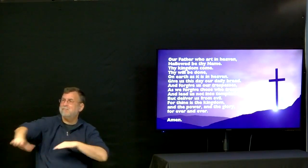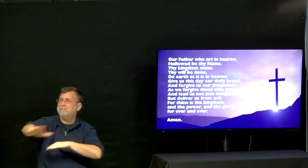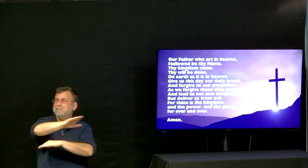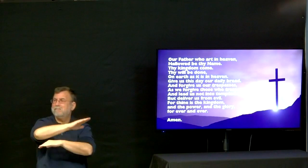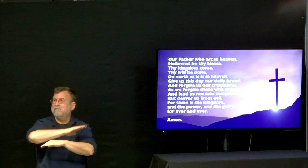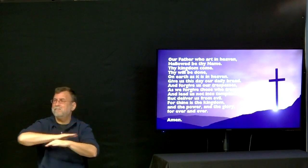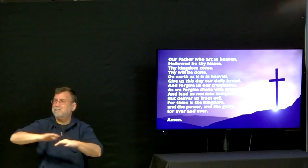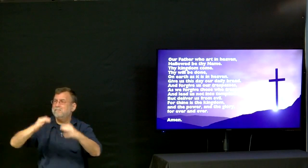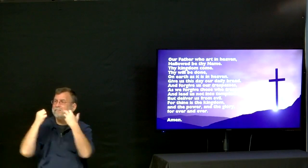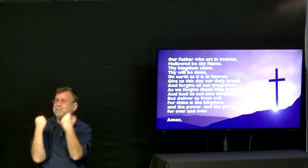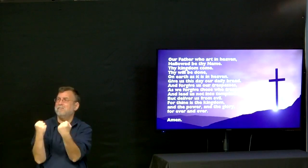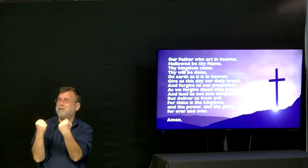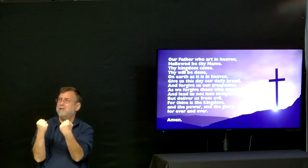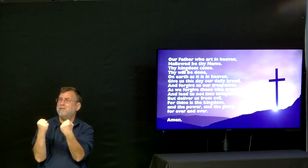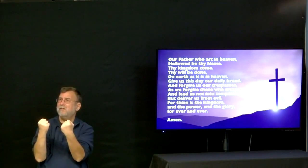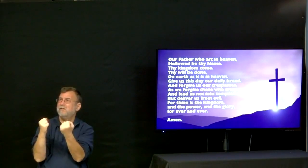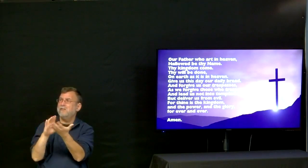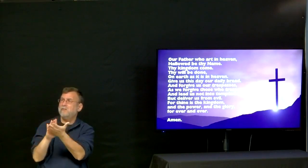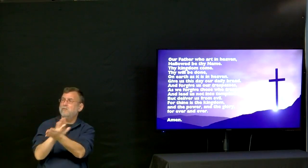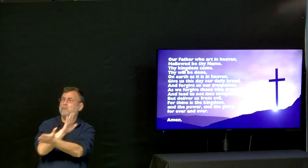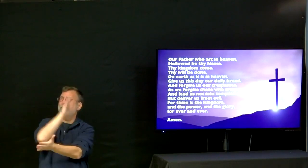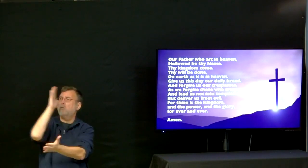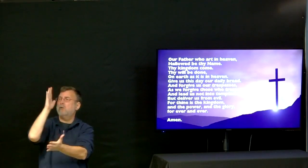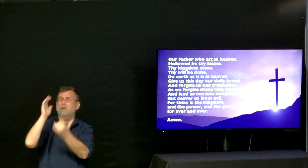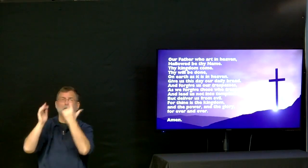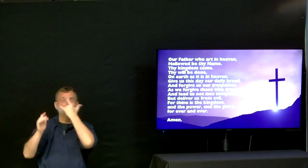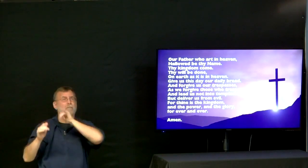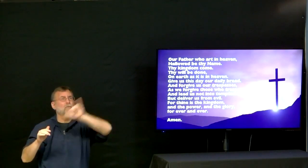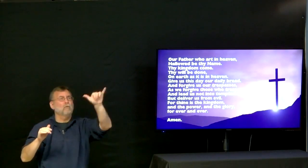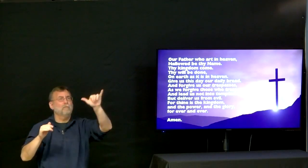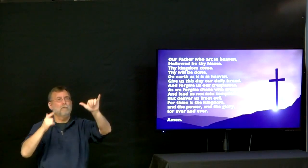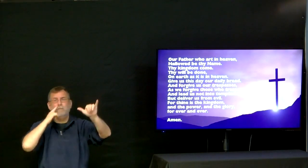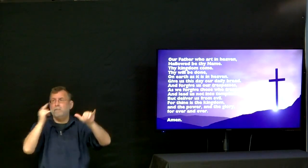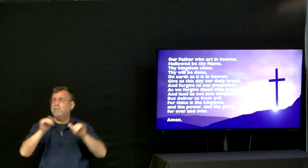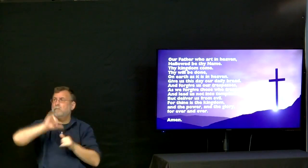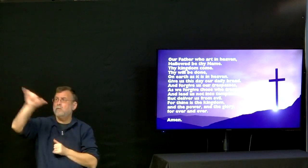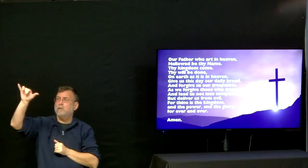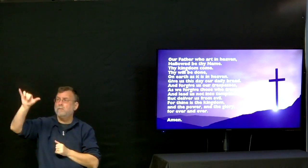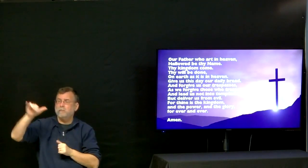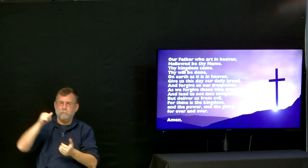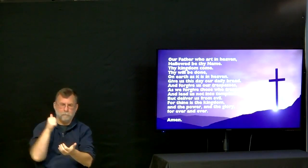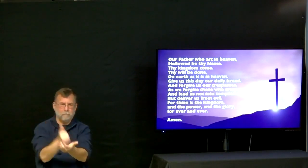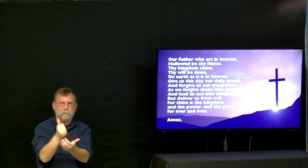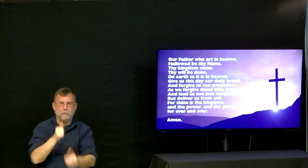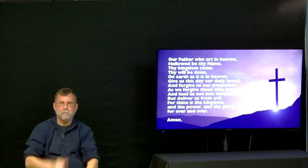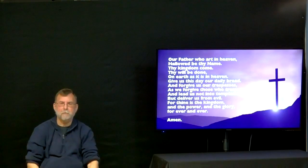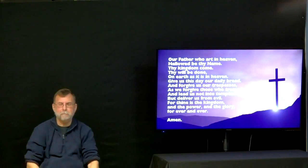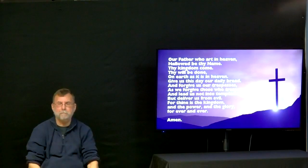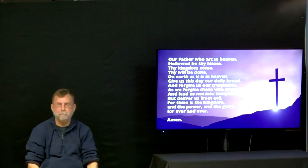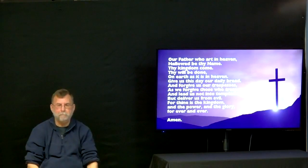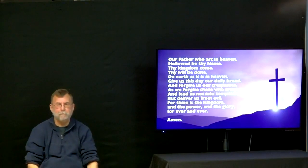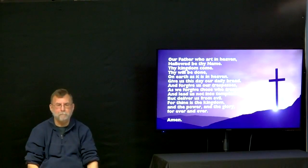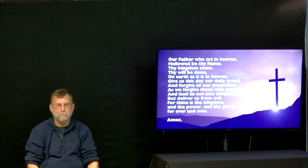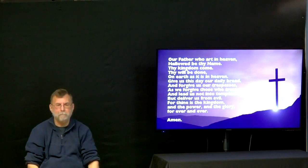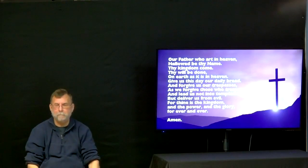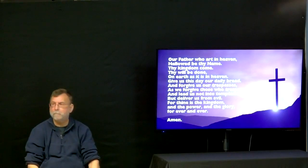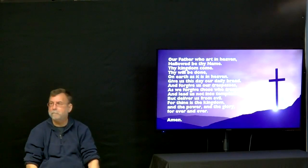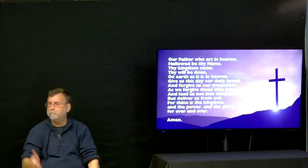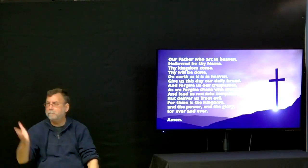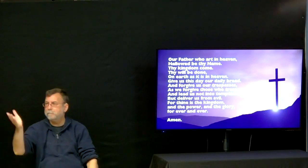the kingdom, and the power, and the glory, forever and ever. Amen.